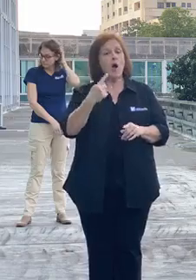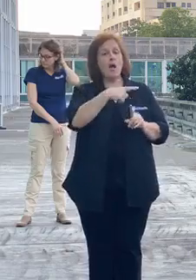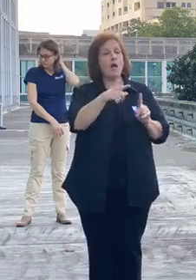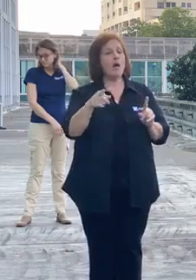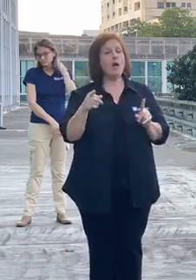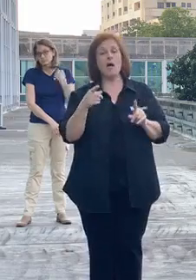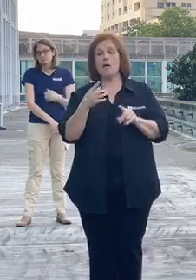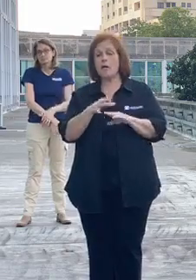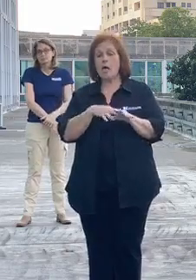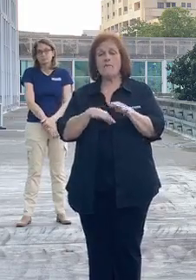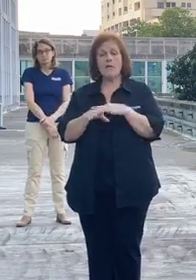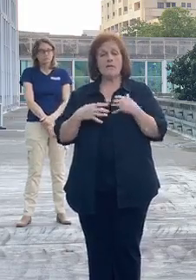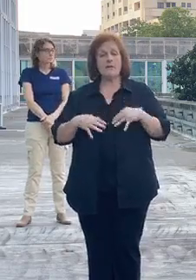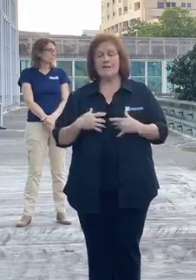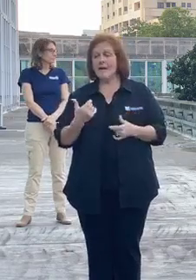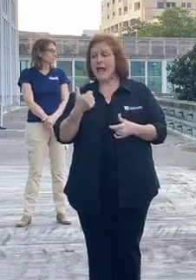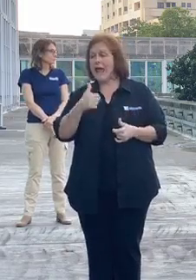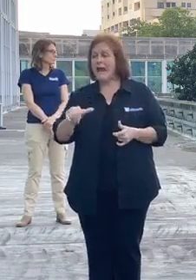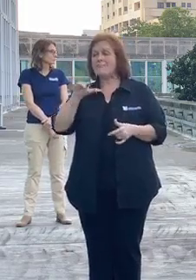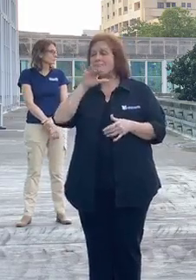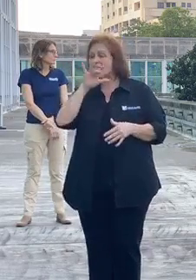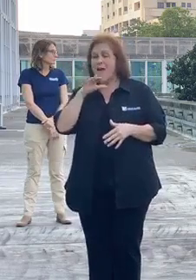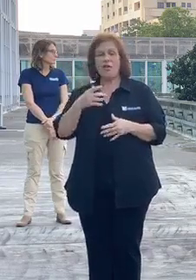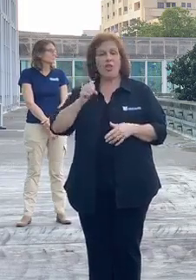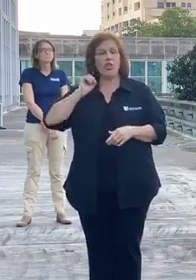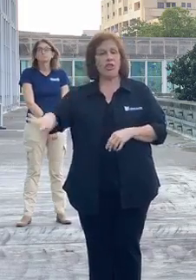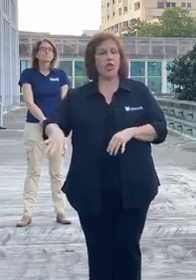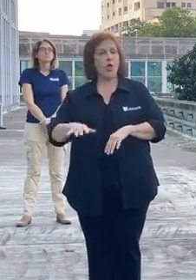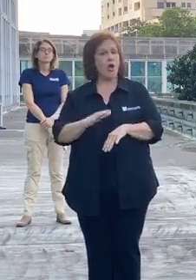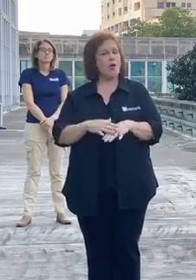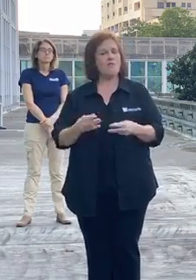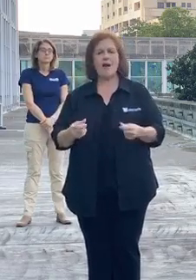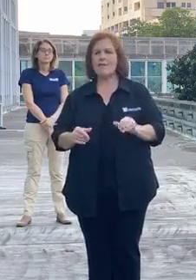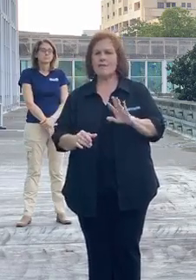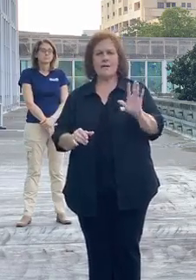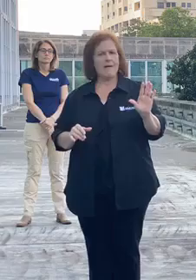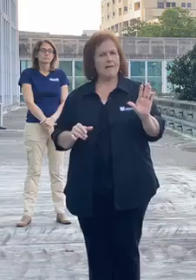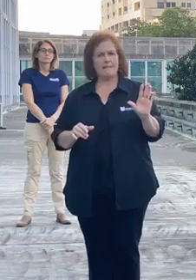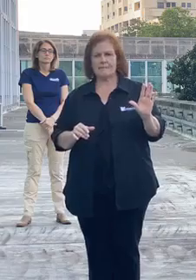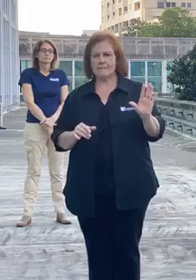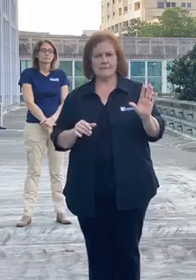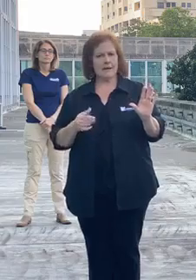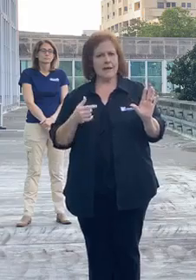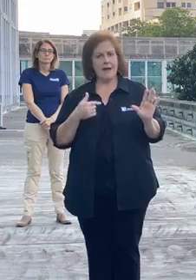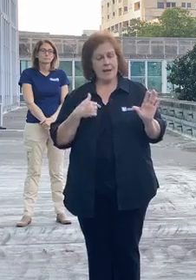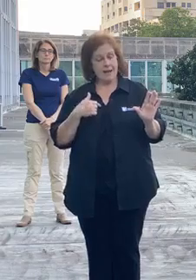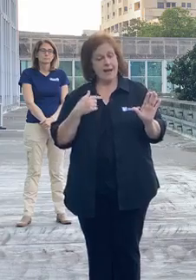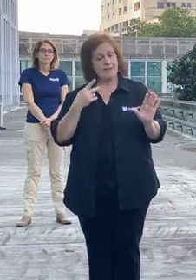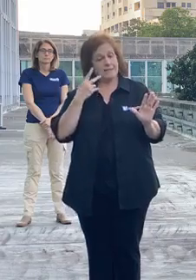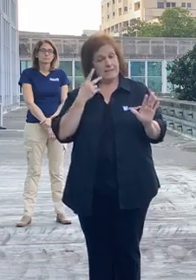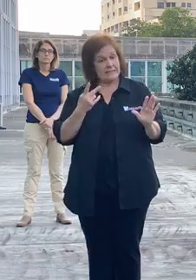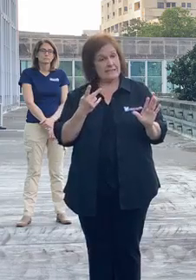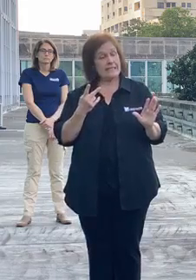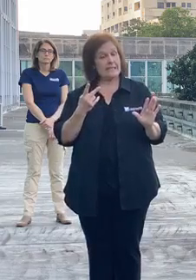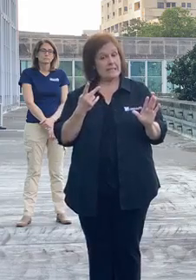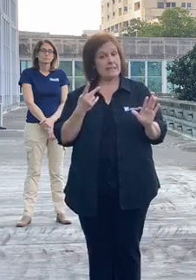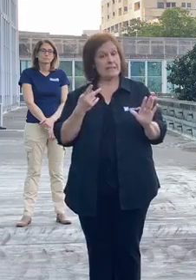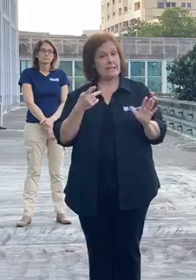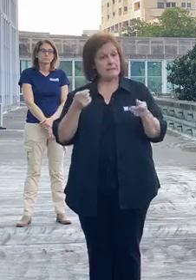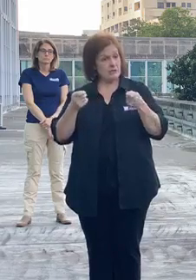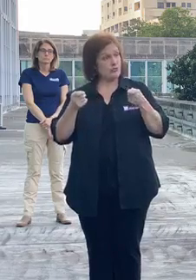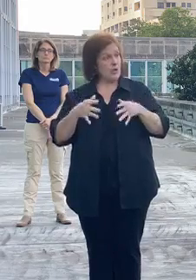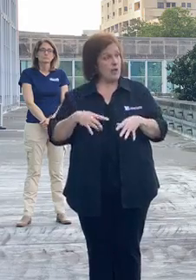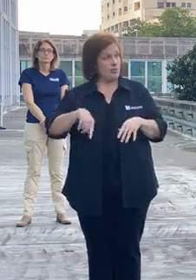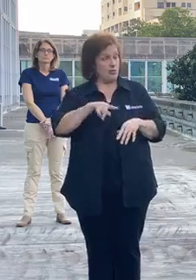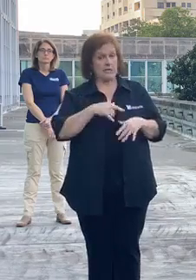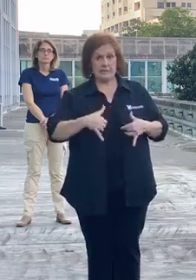littering the streets of the city of New Orleans. Now, I don't know about you, but I've seen things a little bit cleaner. The administration was still